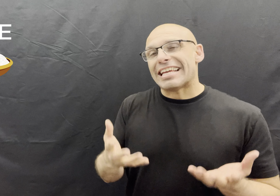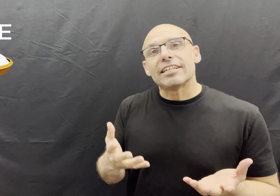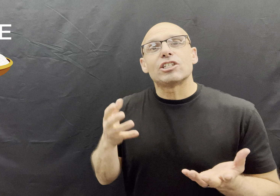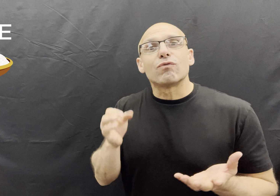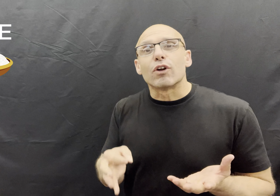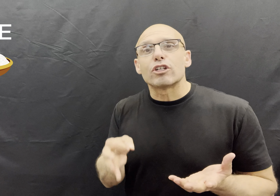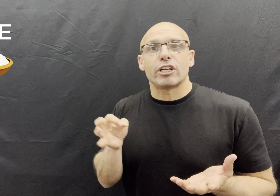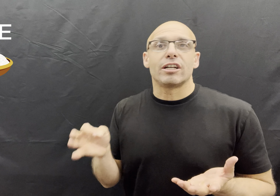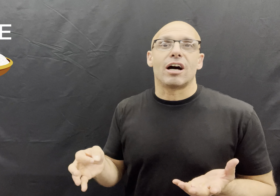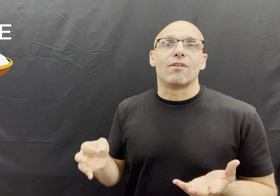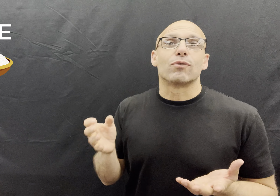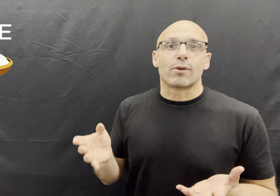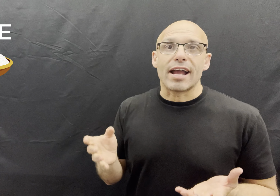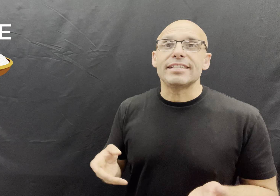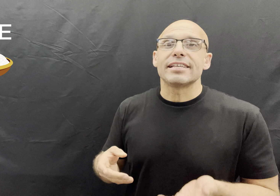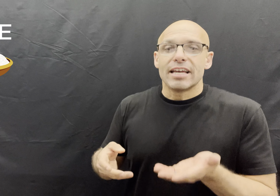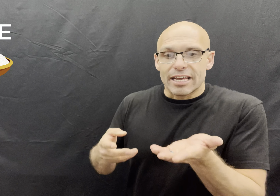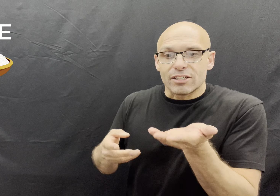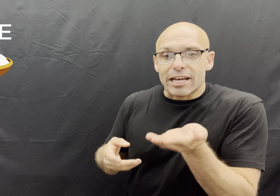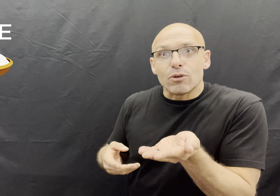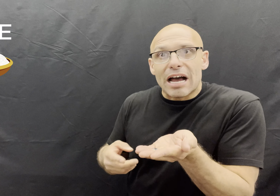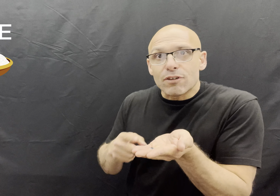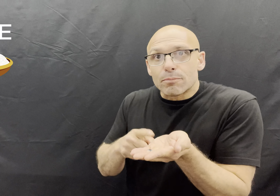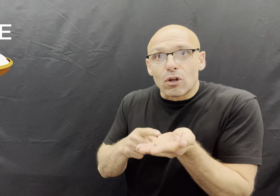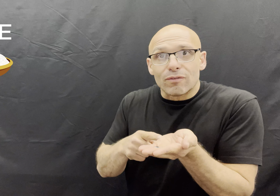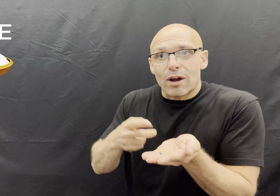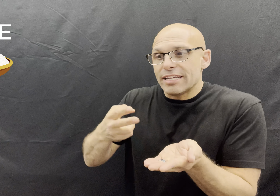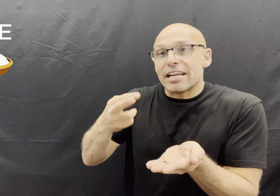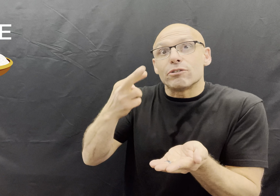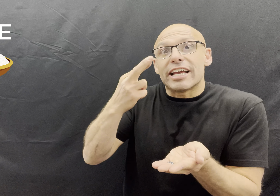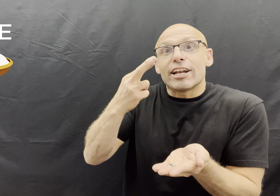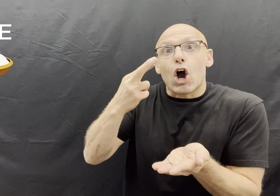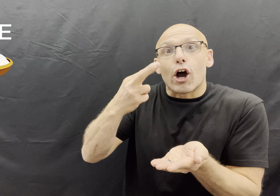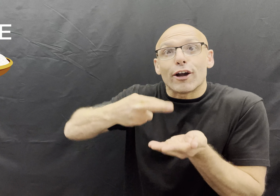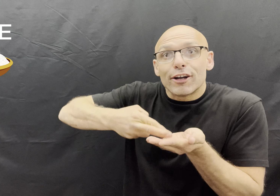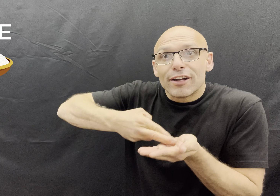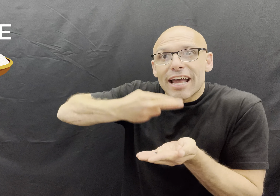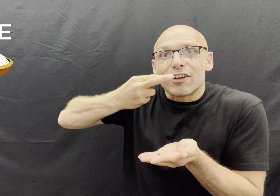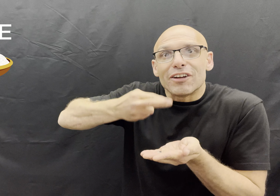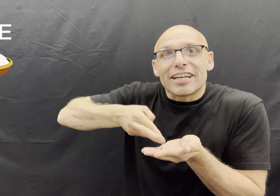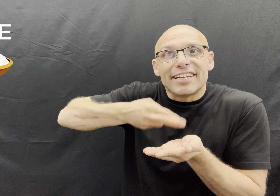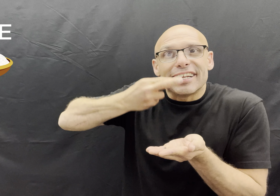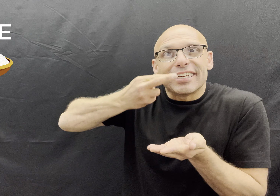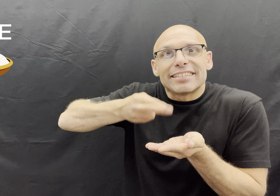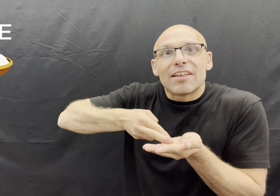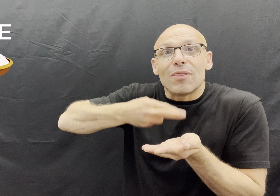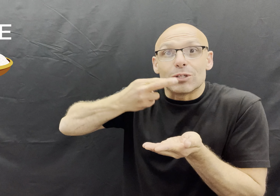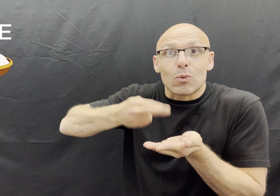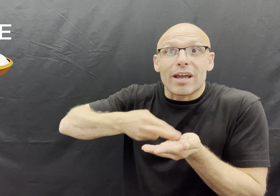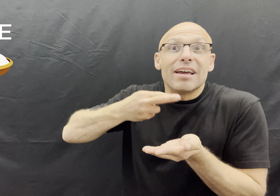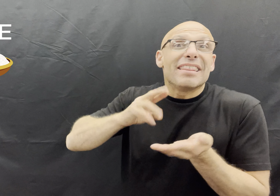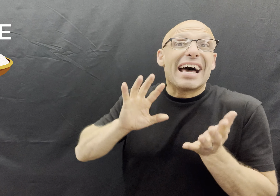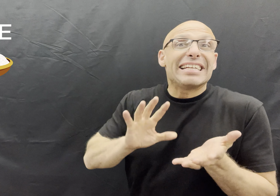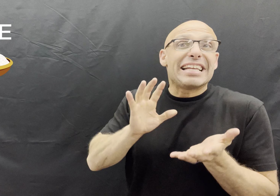English version of rice is that you have your bowl of rice and you take an R and you're eating it this way. That is an